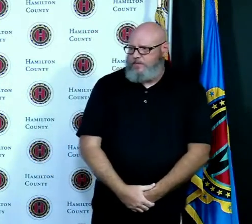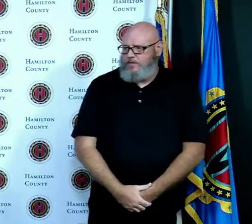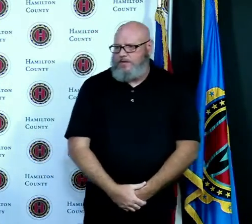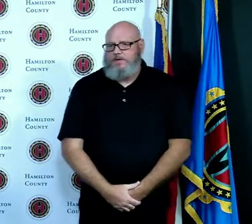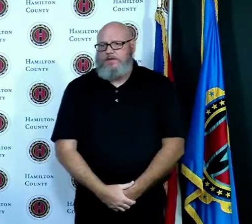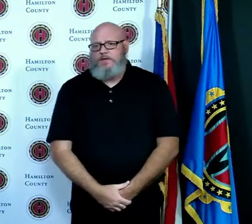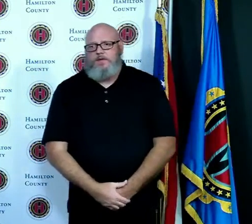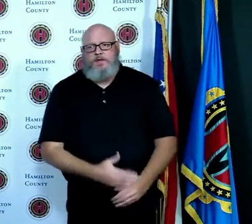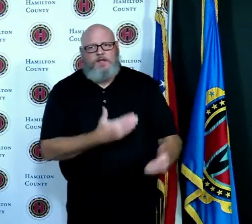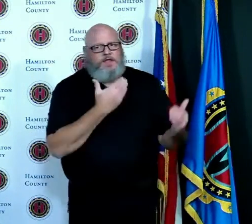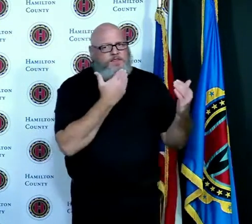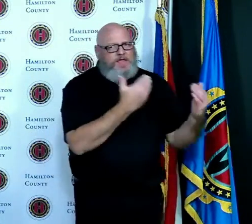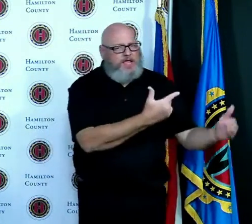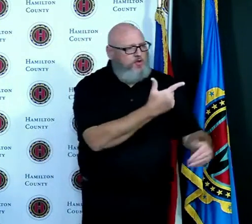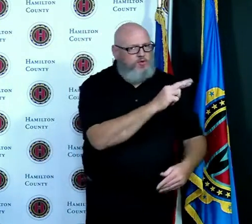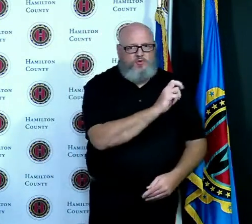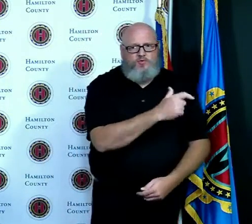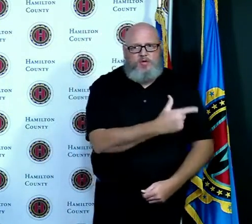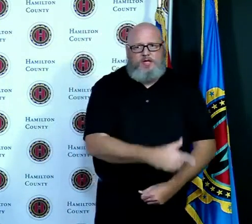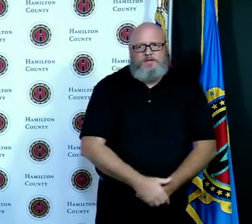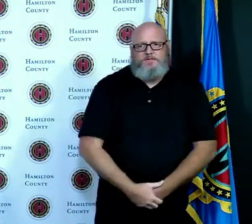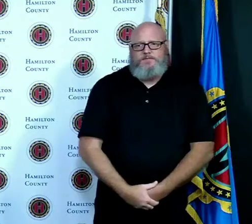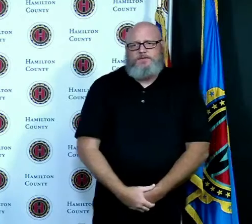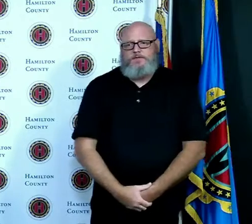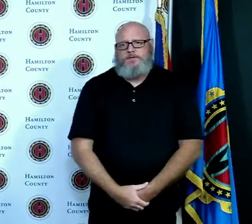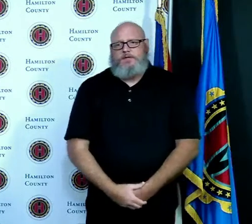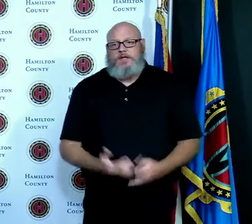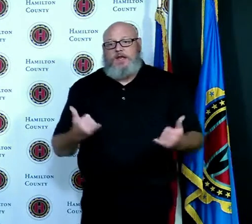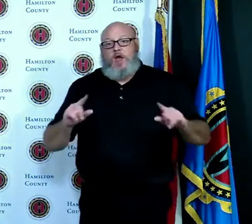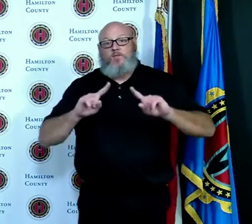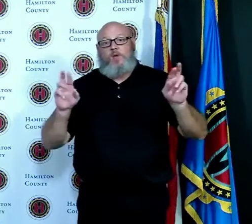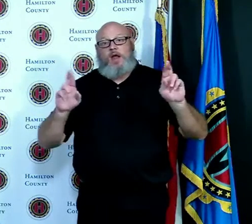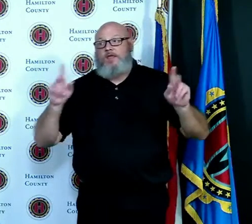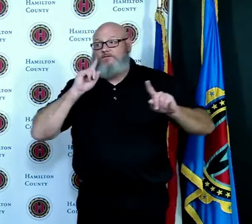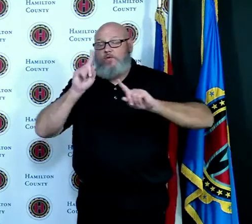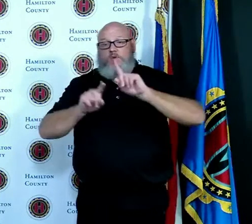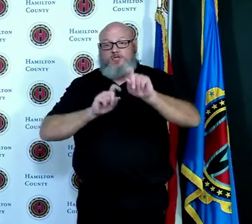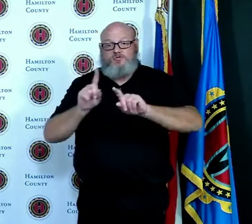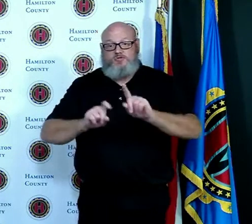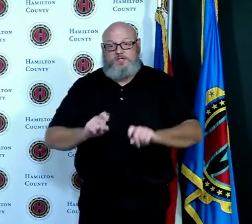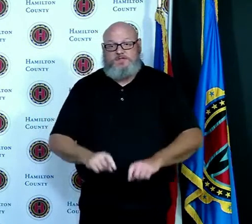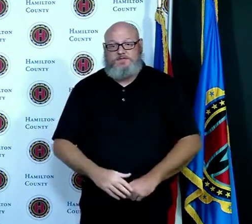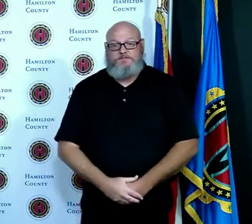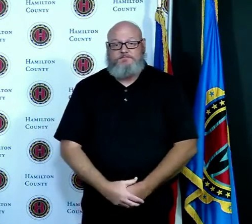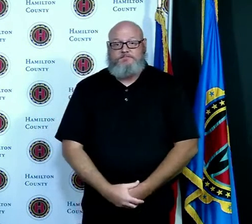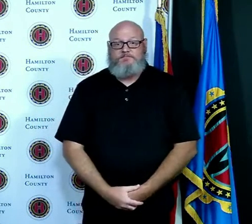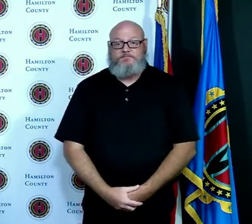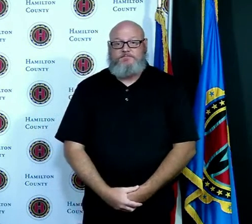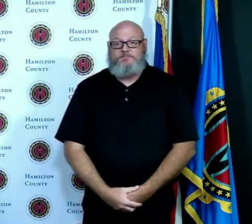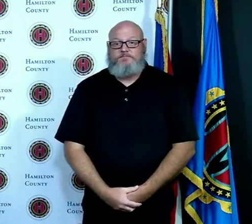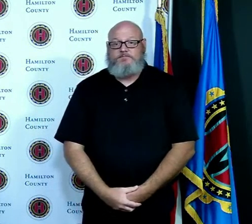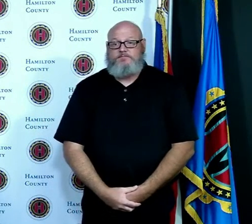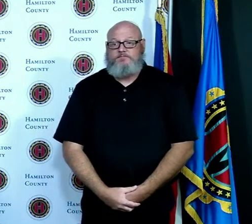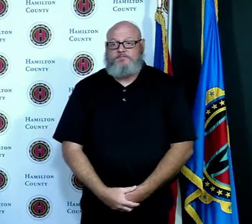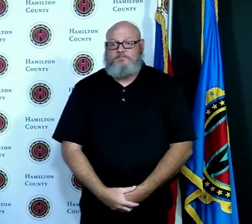Thank you, Greg. All right, Bridget, I think we're ready for questions. Great. Our first question is from Ann Sanker from the Inquirer,